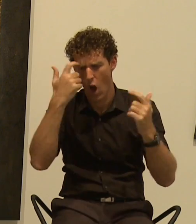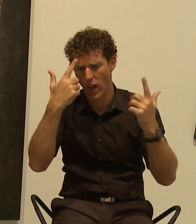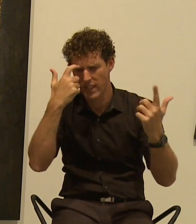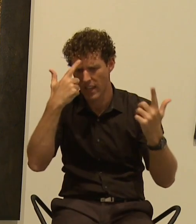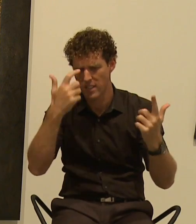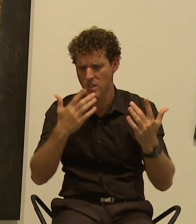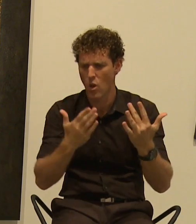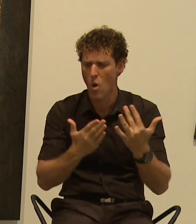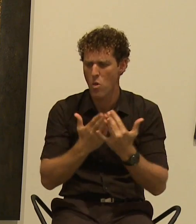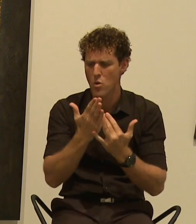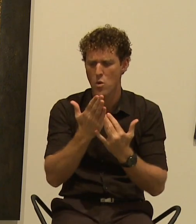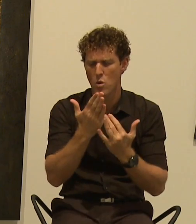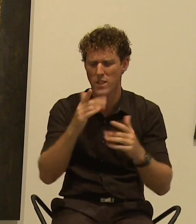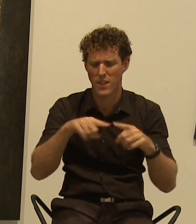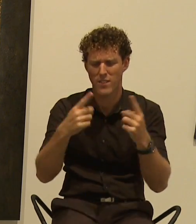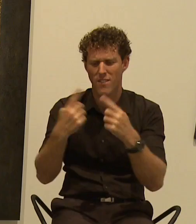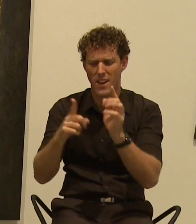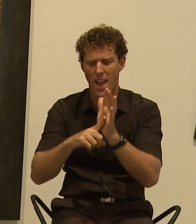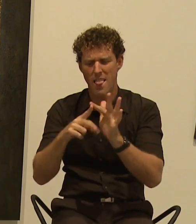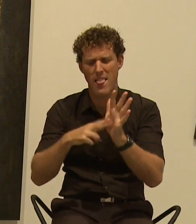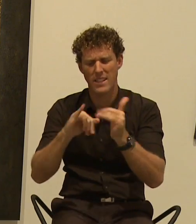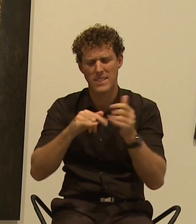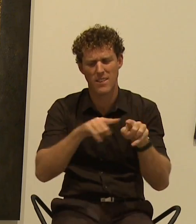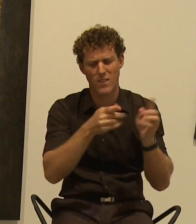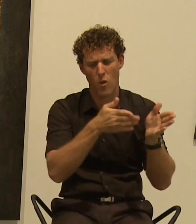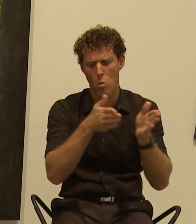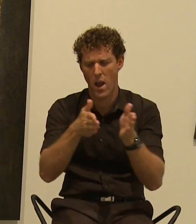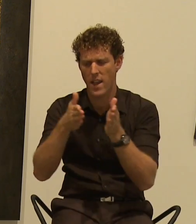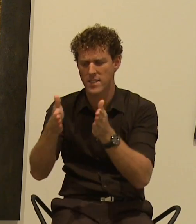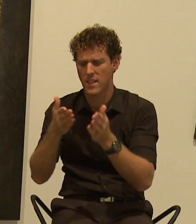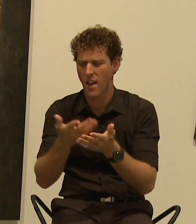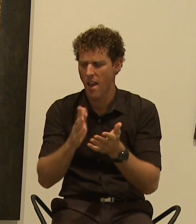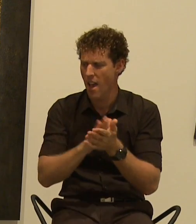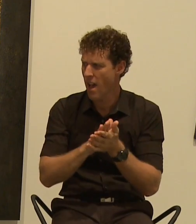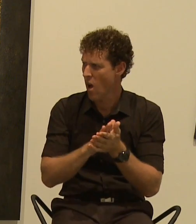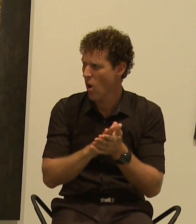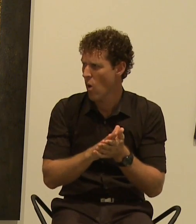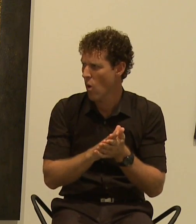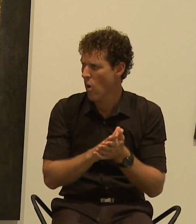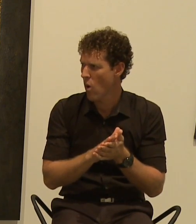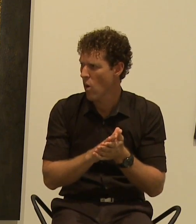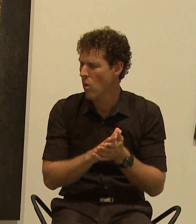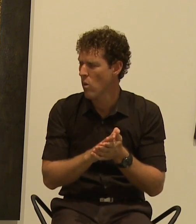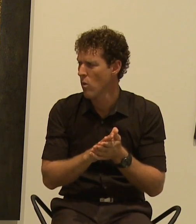these multiple lenses. So it's about that idea of the lens and